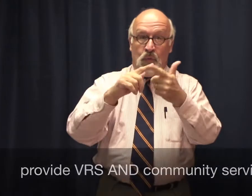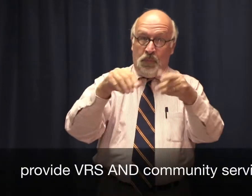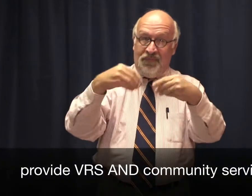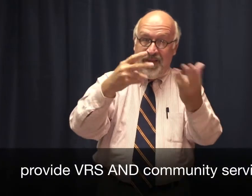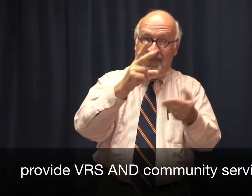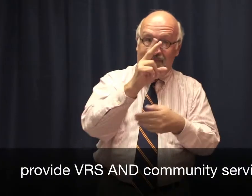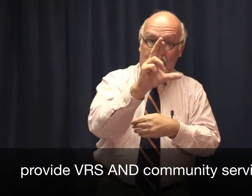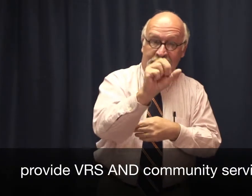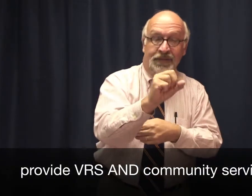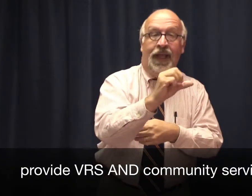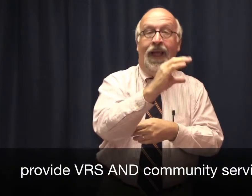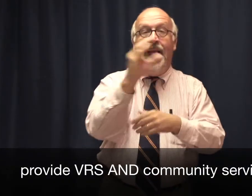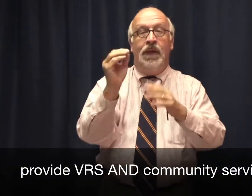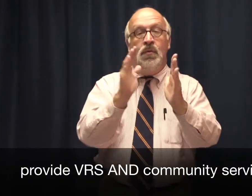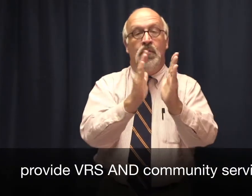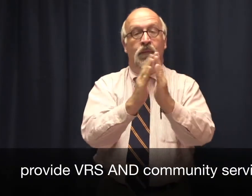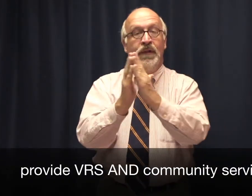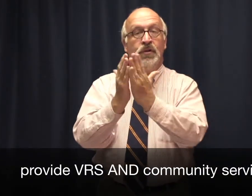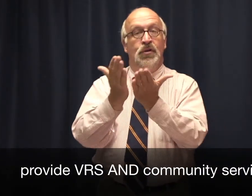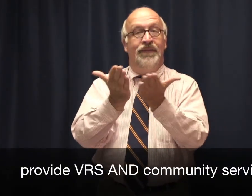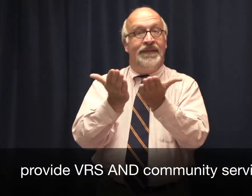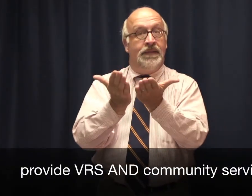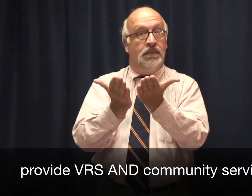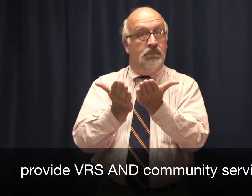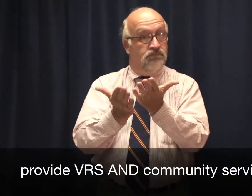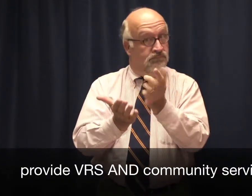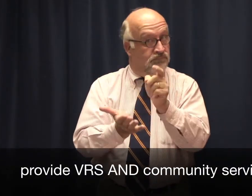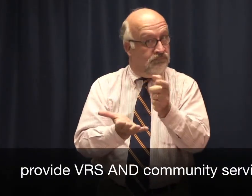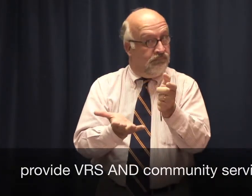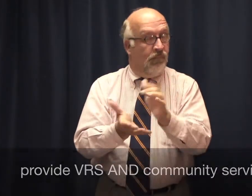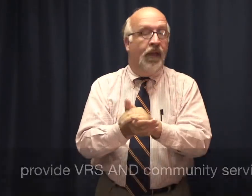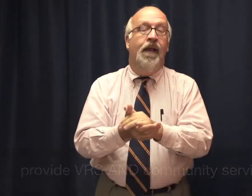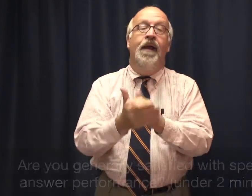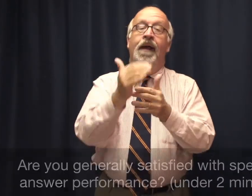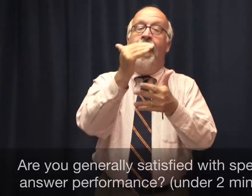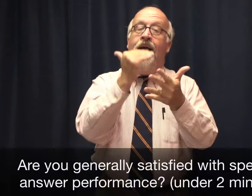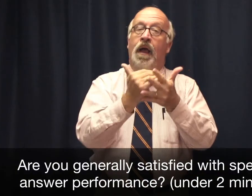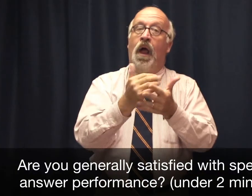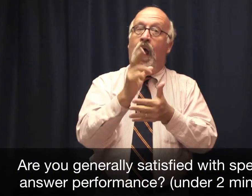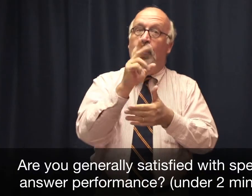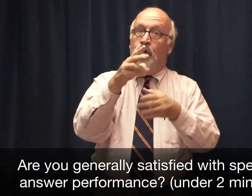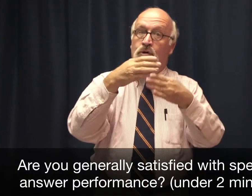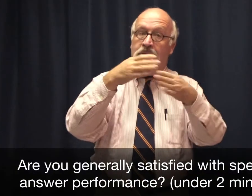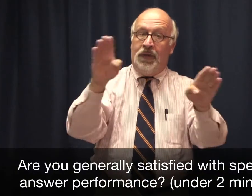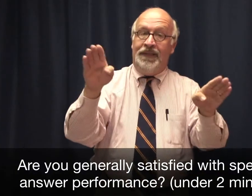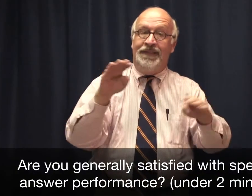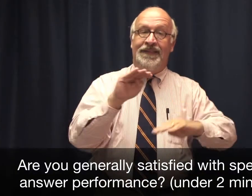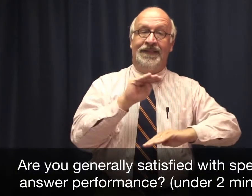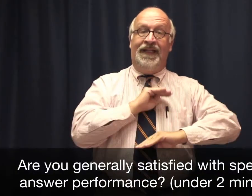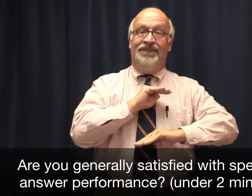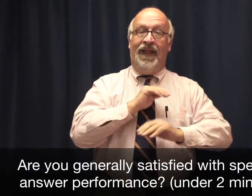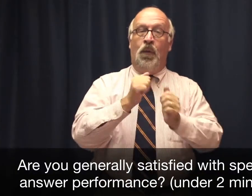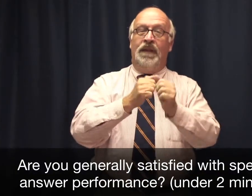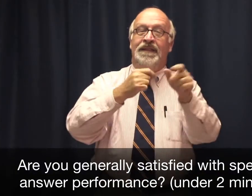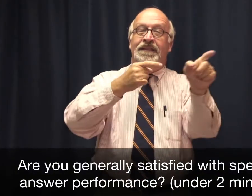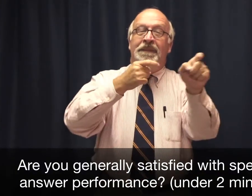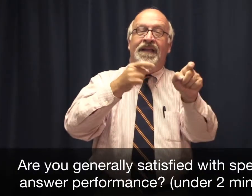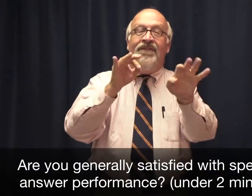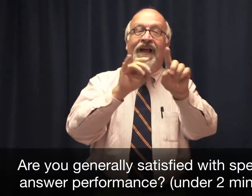VRS and community services? Are you generally satisfied with the speed of answer